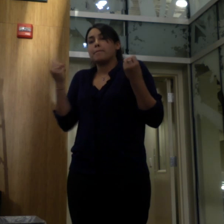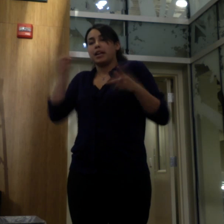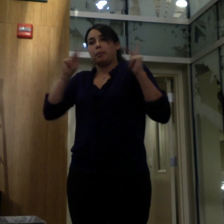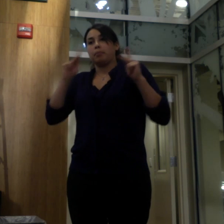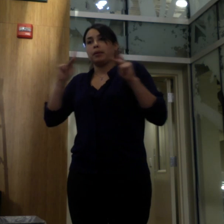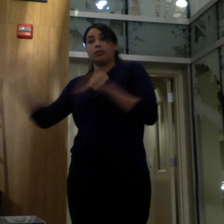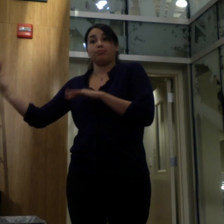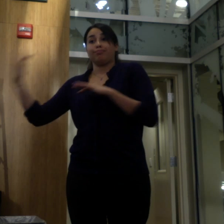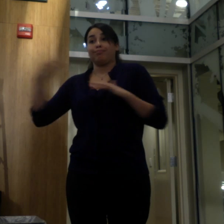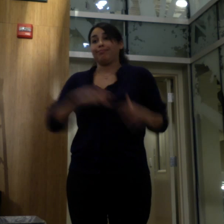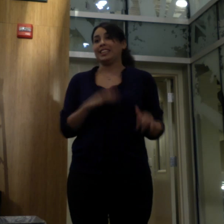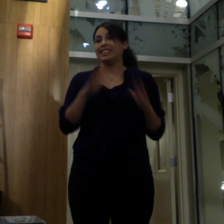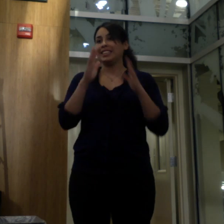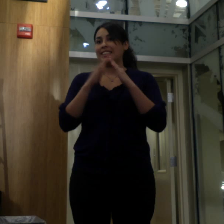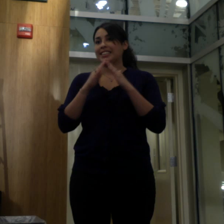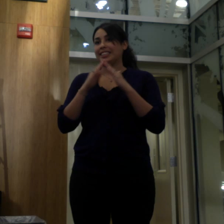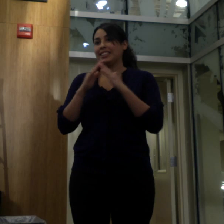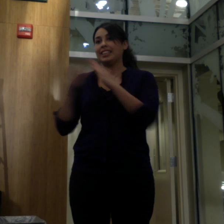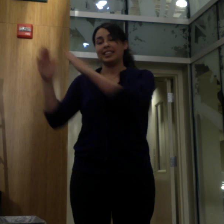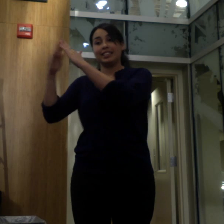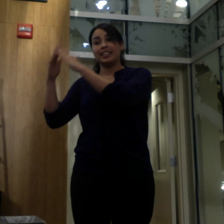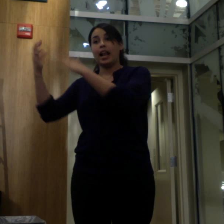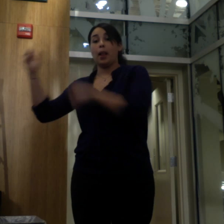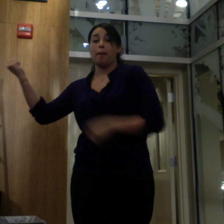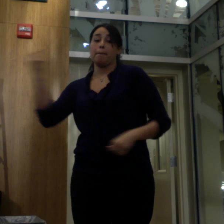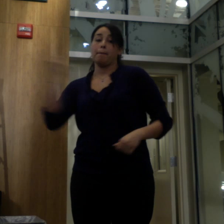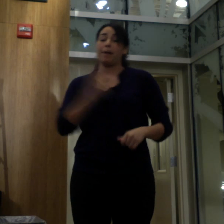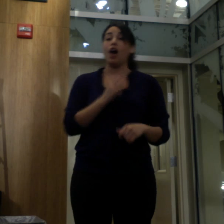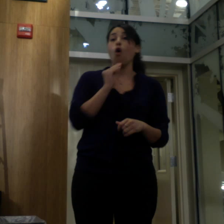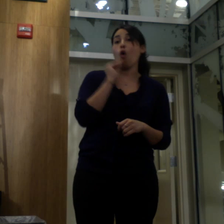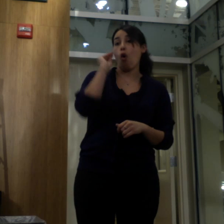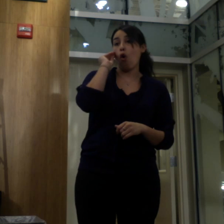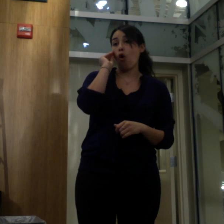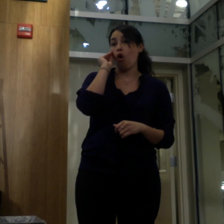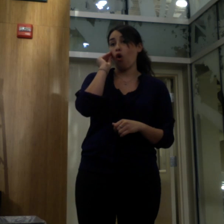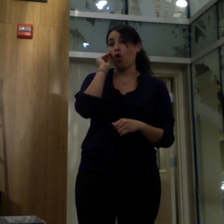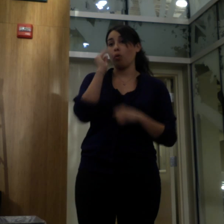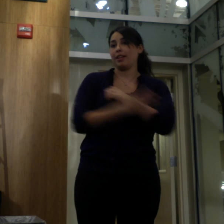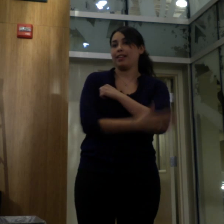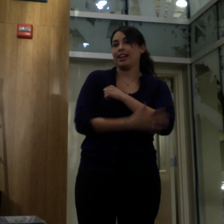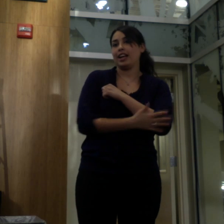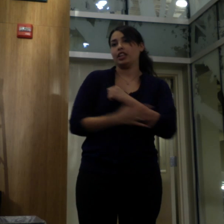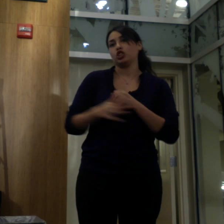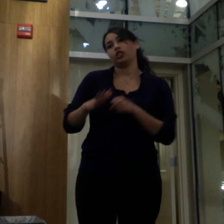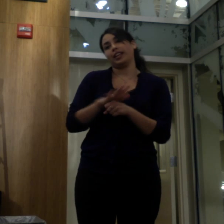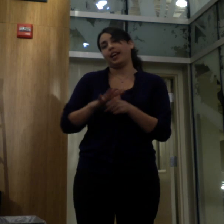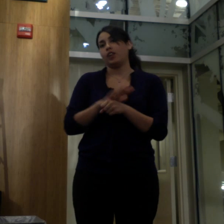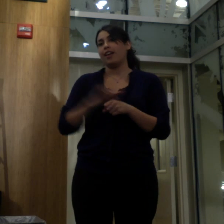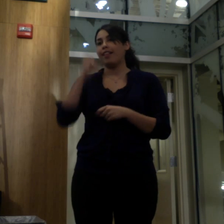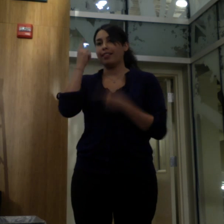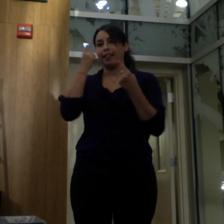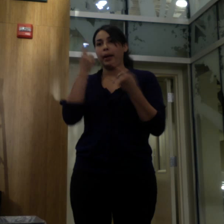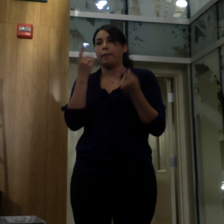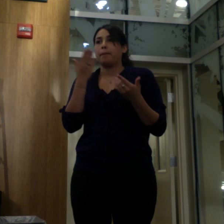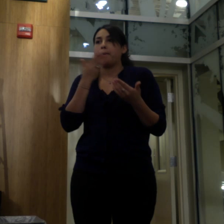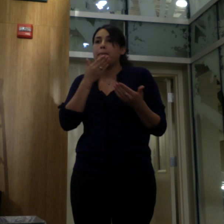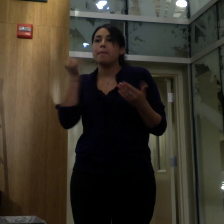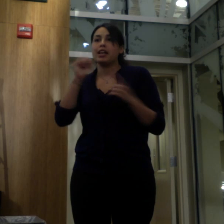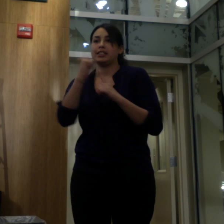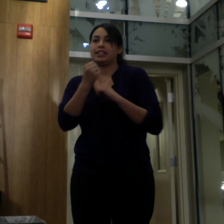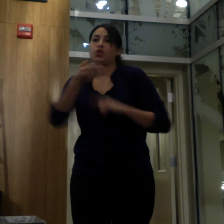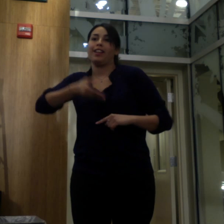now, and they're going back home to the rural areas, thinking that there's a better